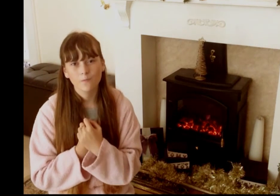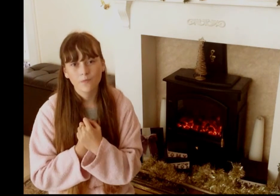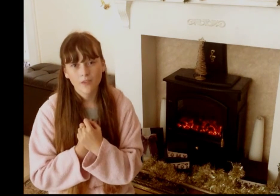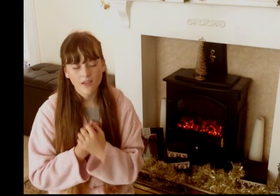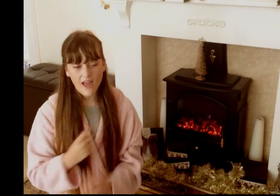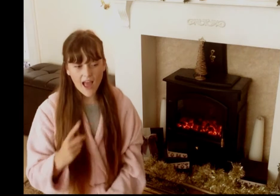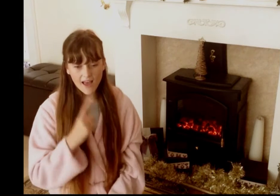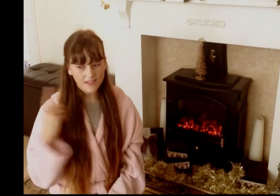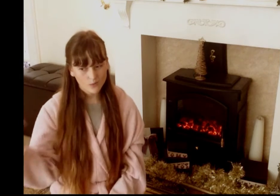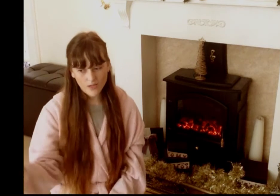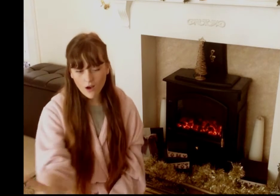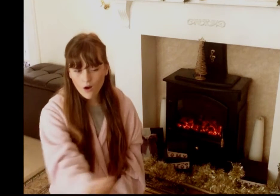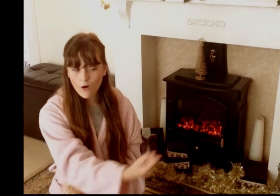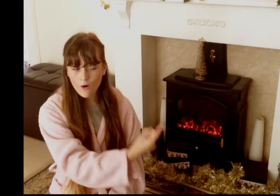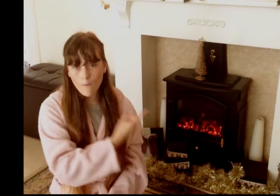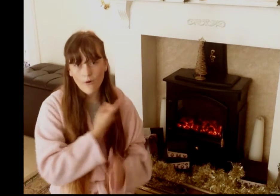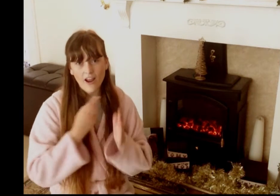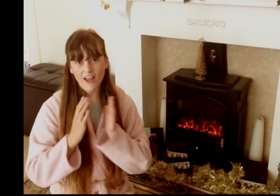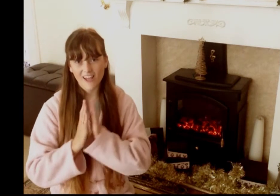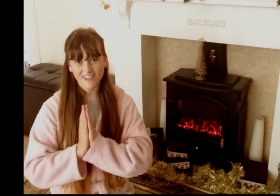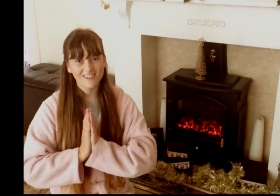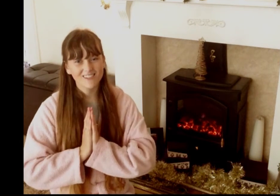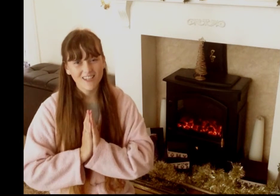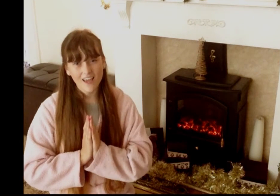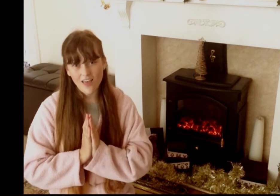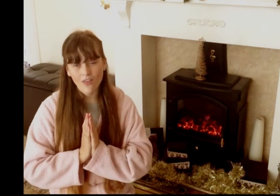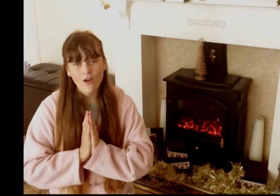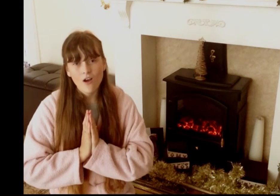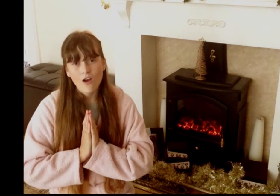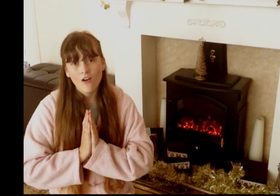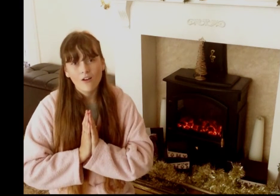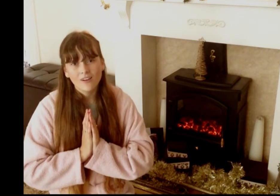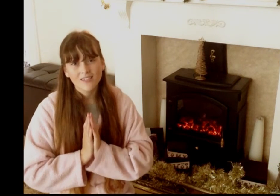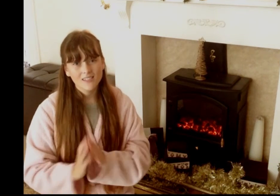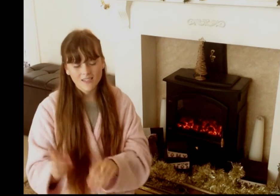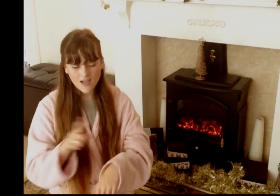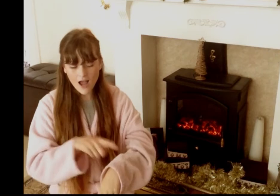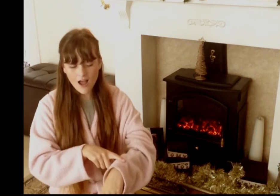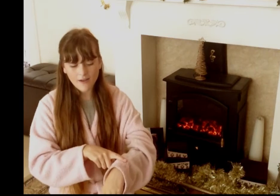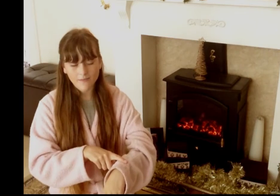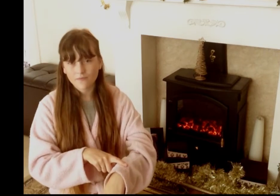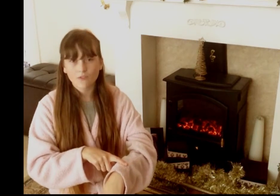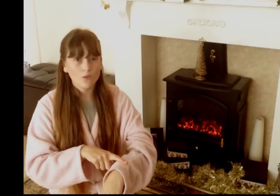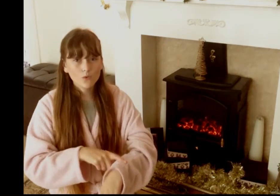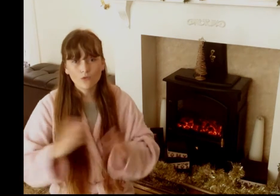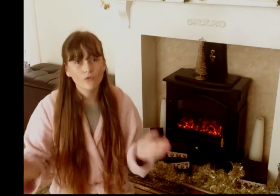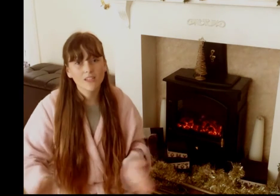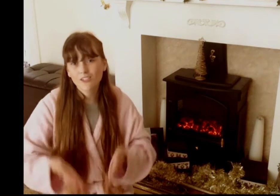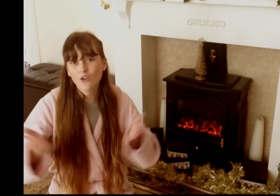As we all pray together, it's a time to rejoice.